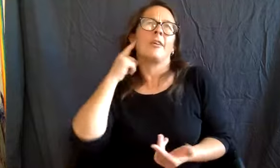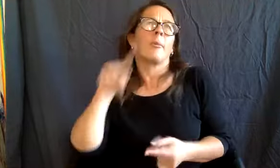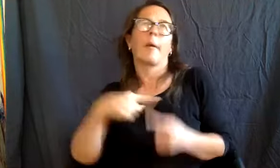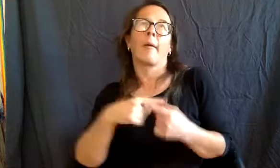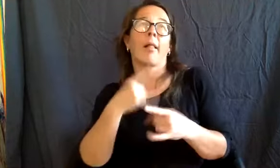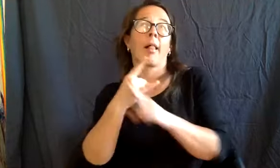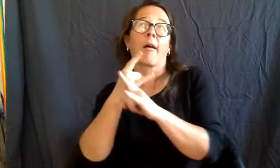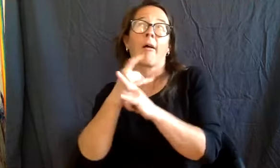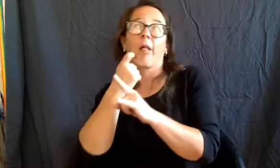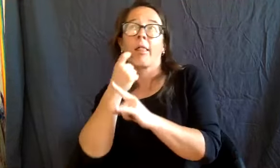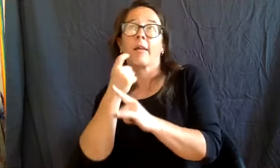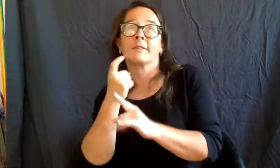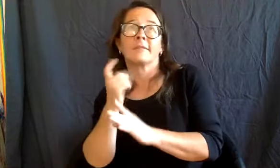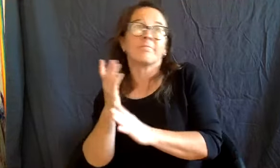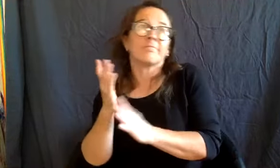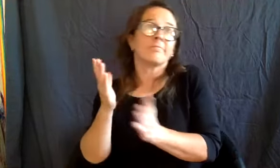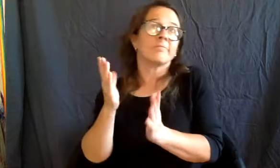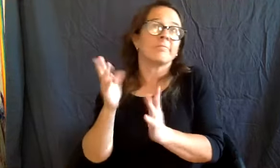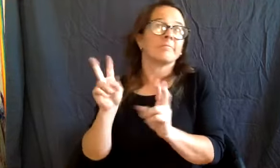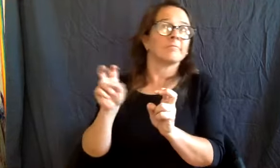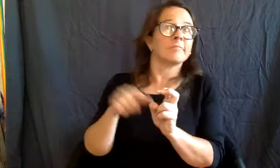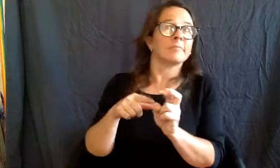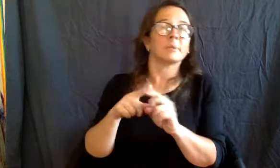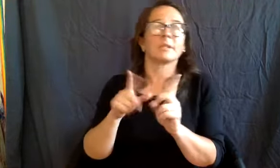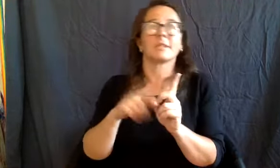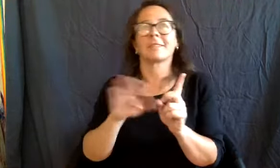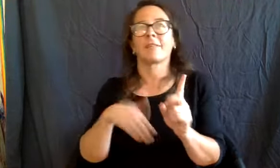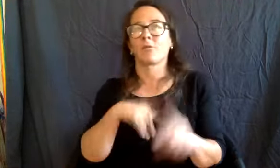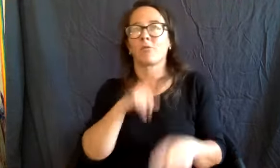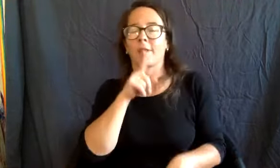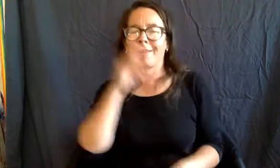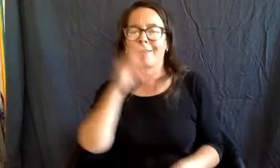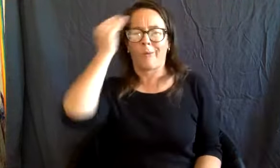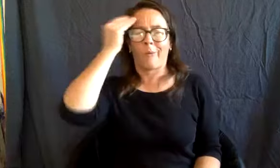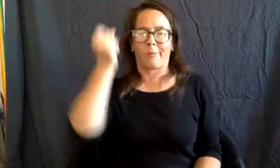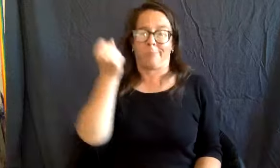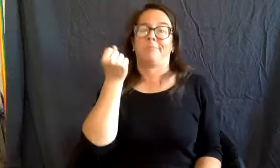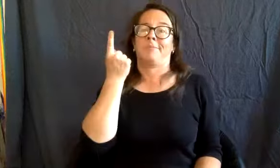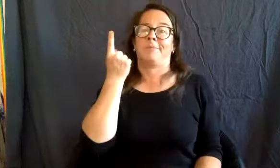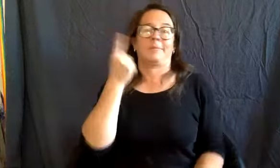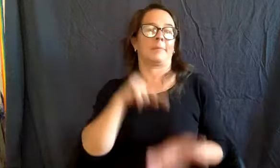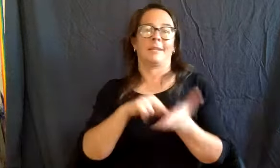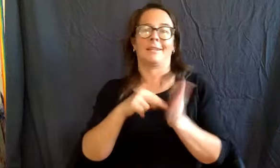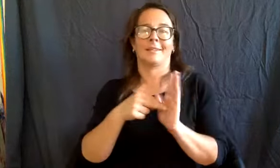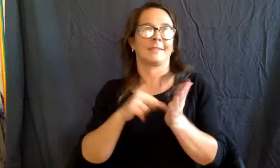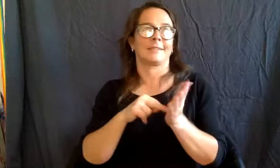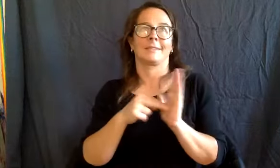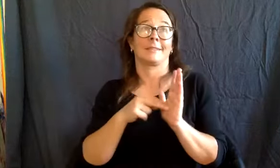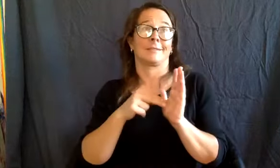But, growing up in an AA family was a lot of fun. We did all the AA stuff, went to all the jamborees and all the cookouts,